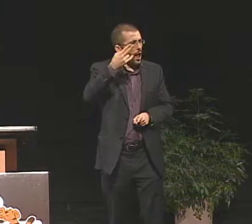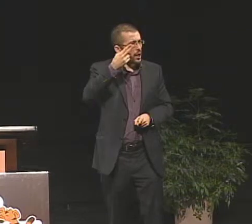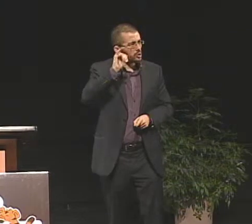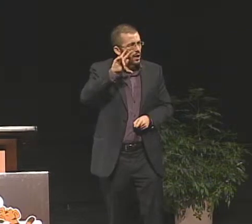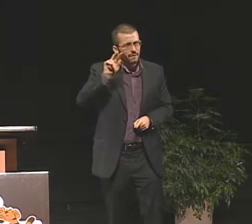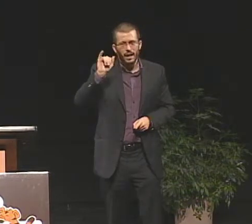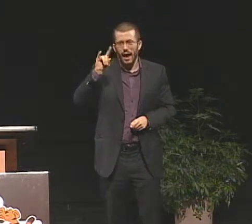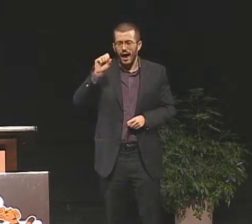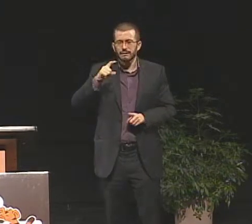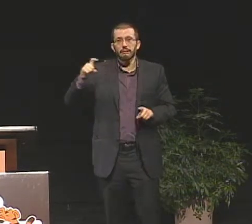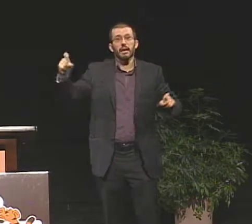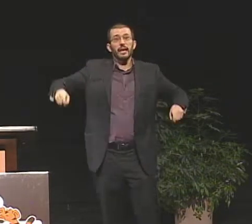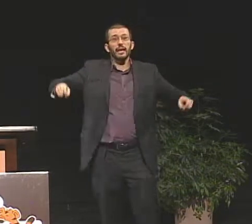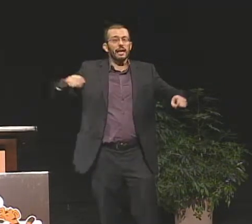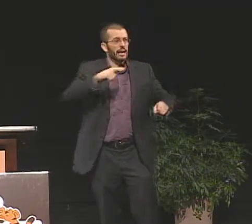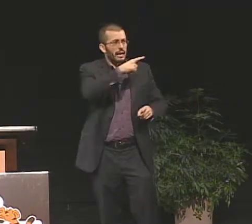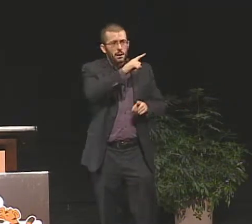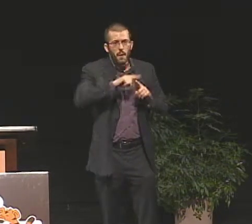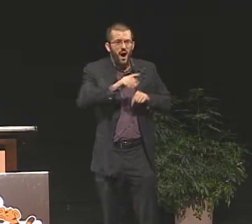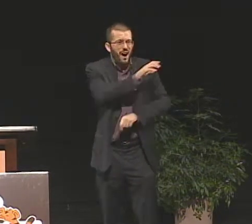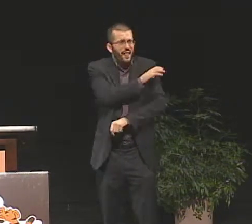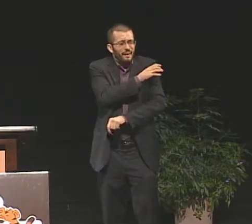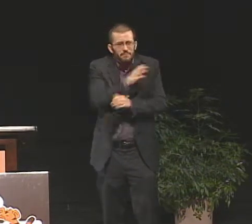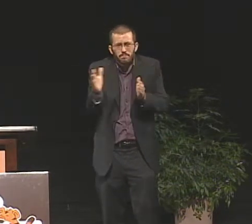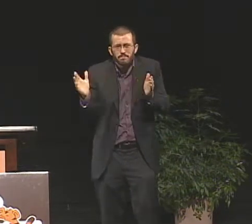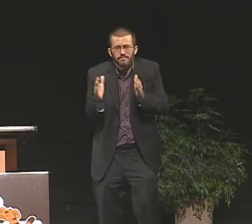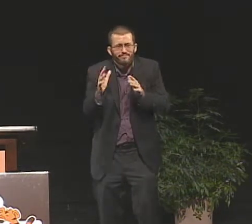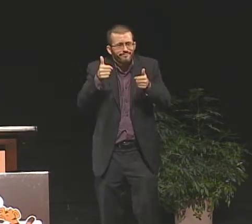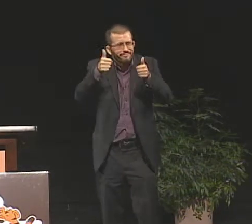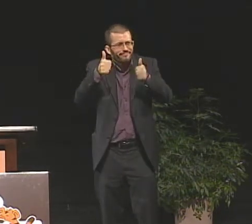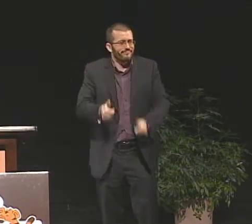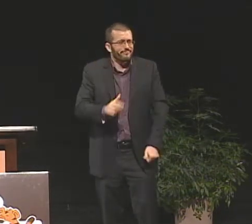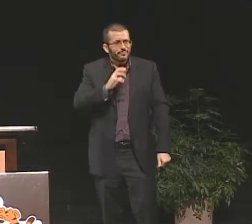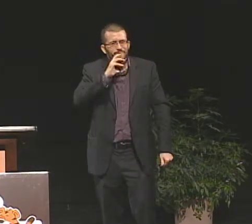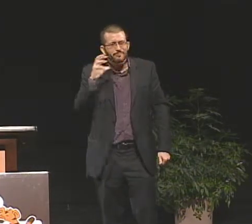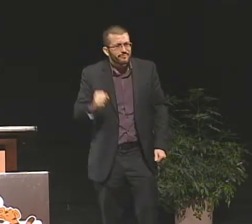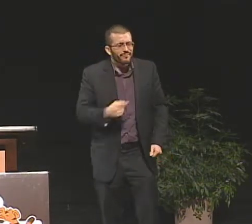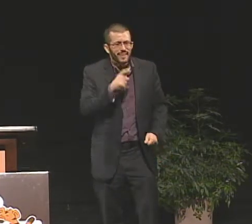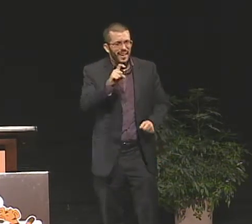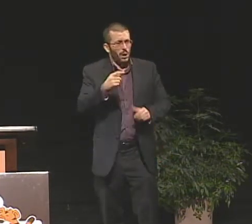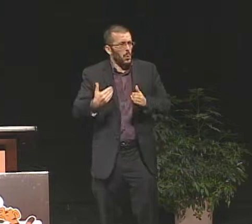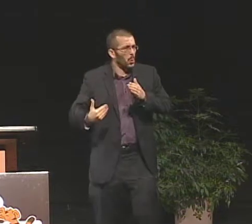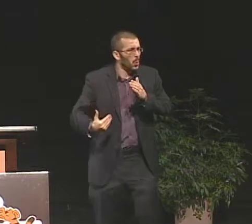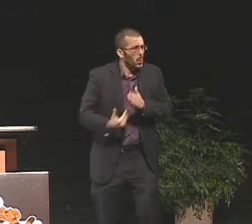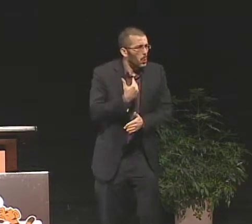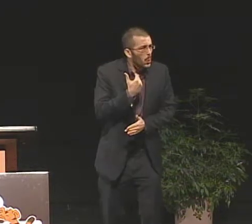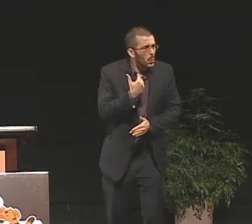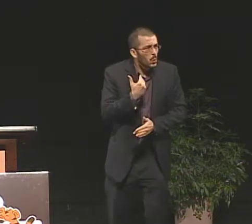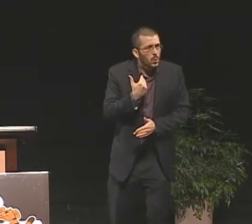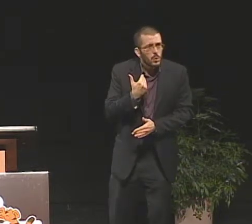that outlined the need for the local deaf community suffering from HIV and AIDS.